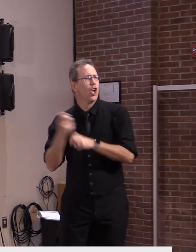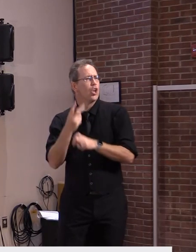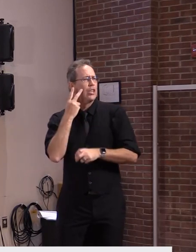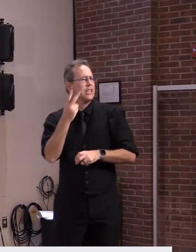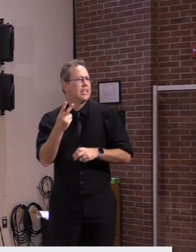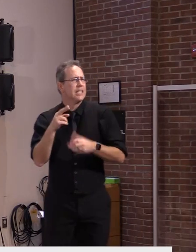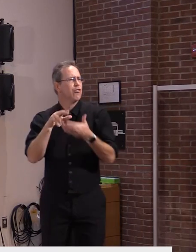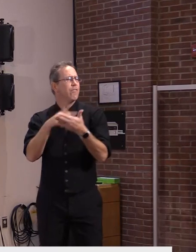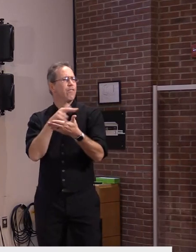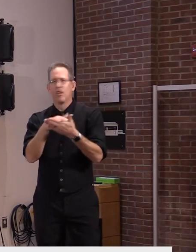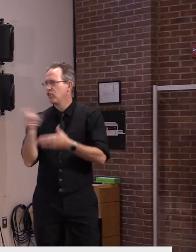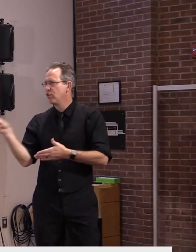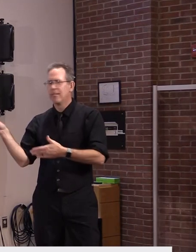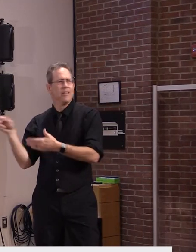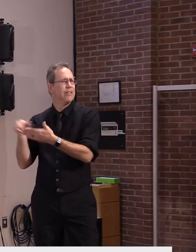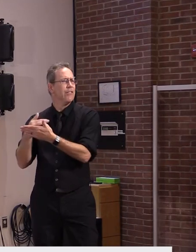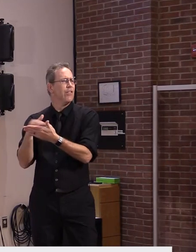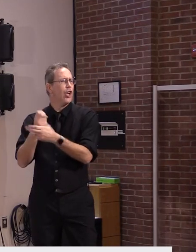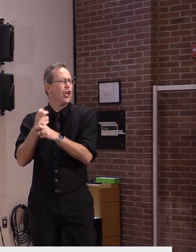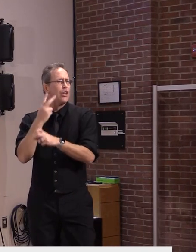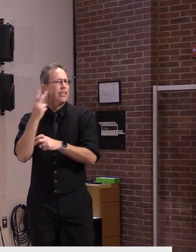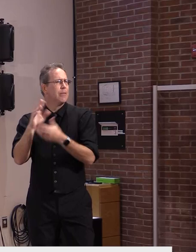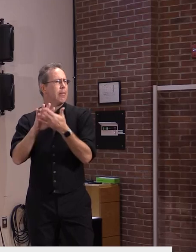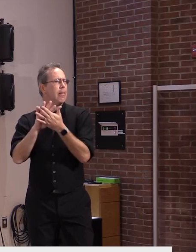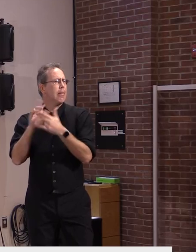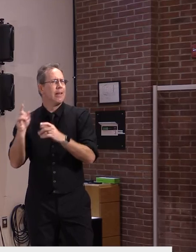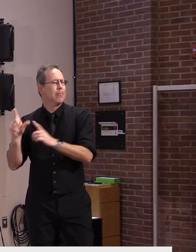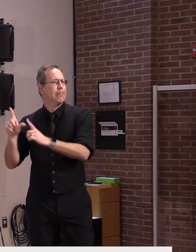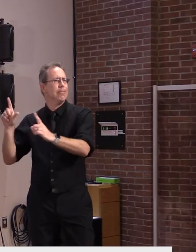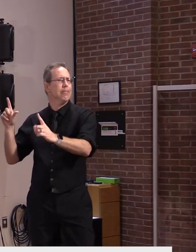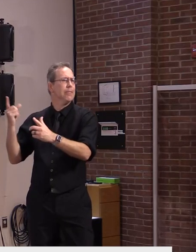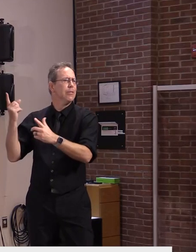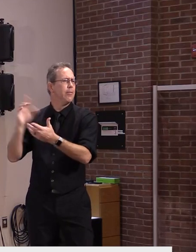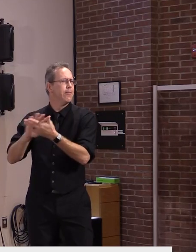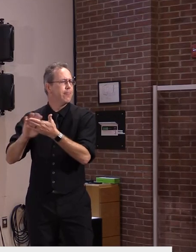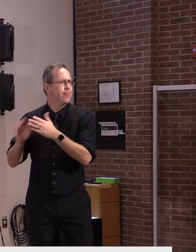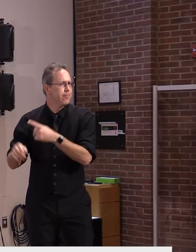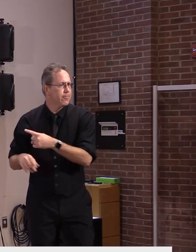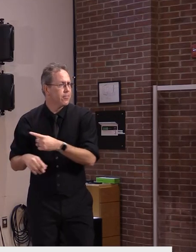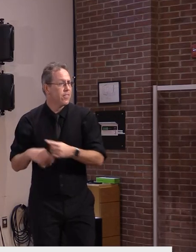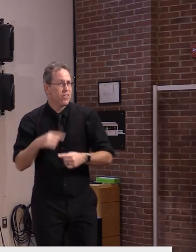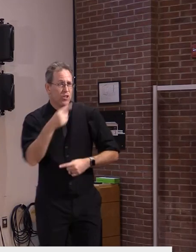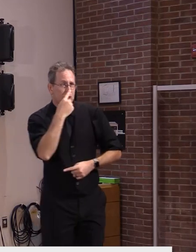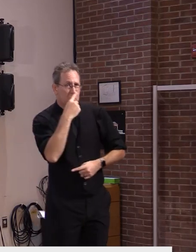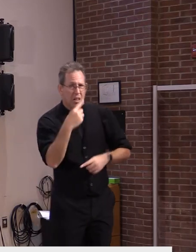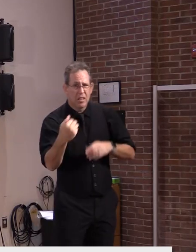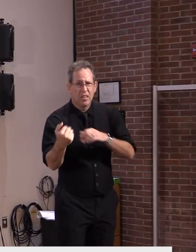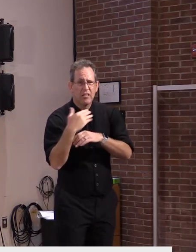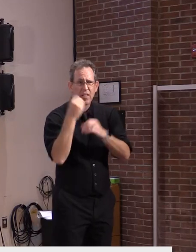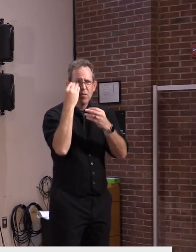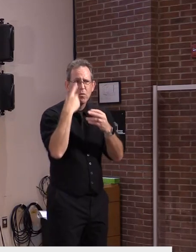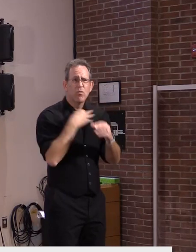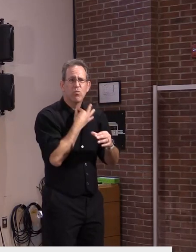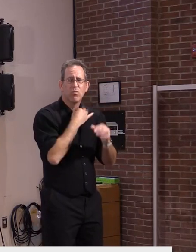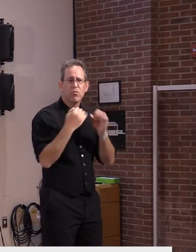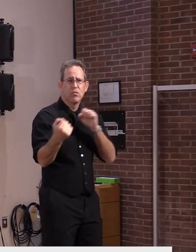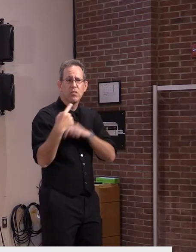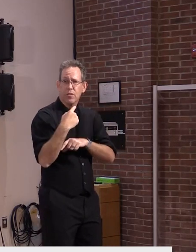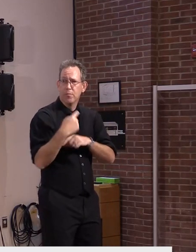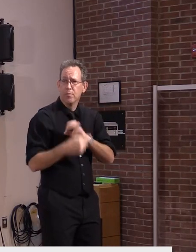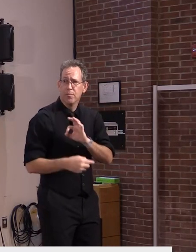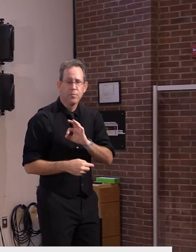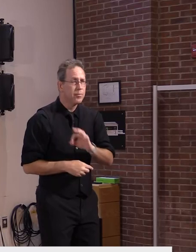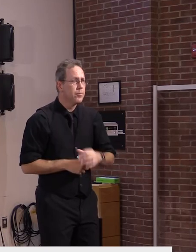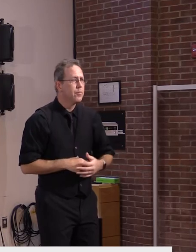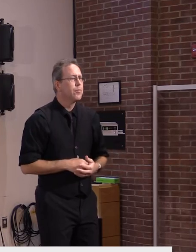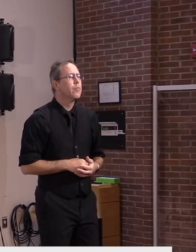slides, we can't see them. But if that data were available, we would appreciate it. We have readers asking us for it. Absolutely.